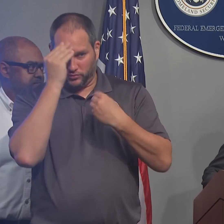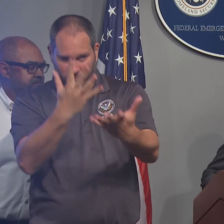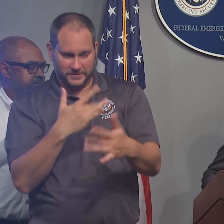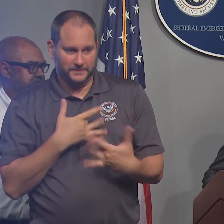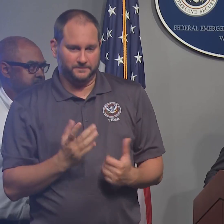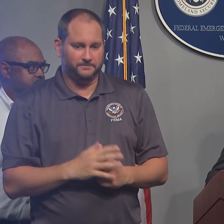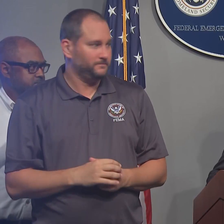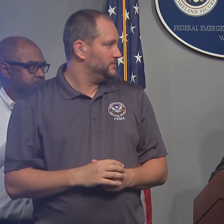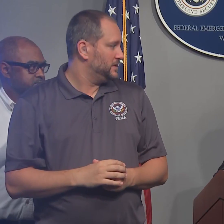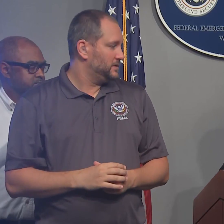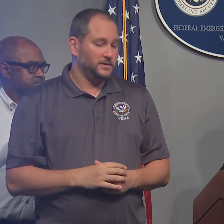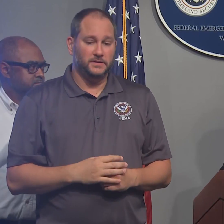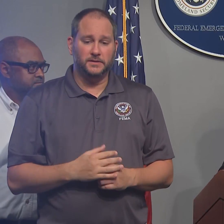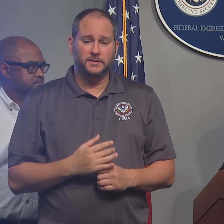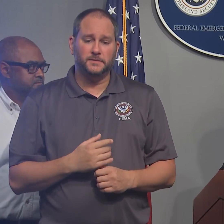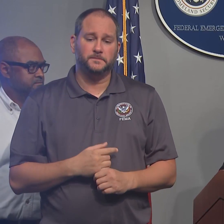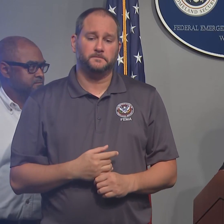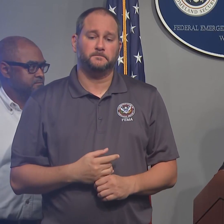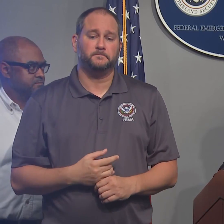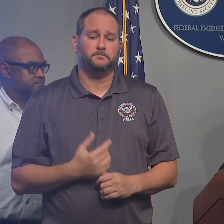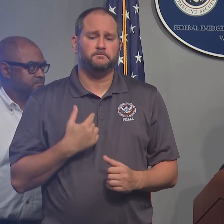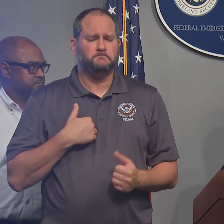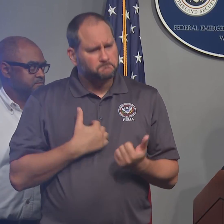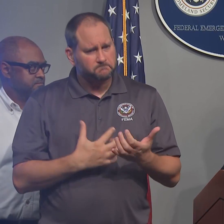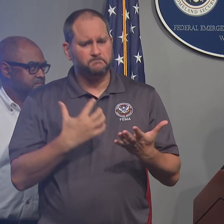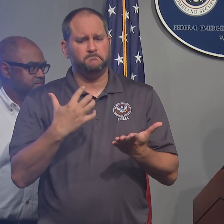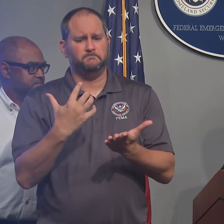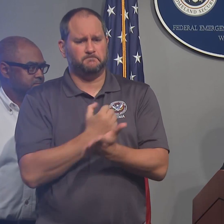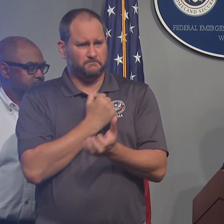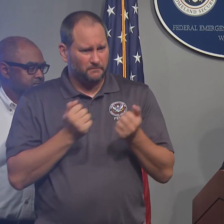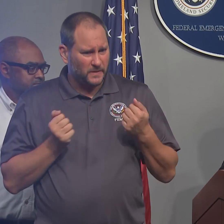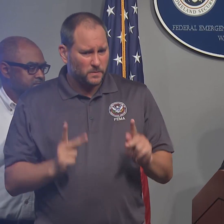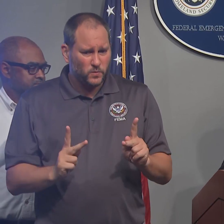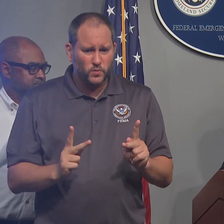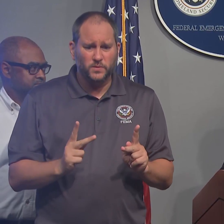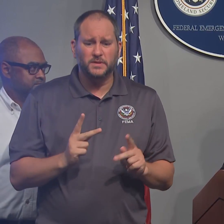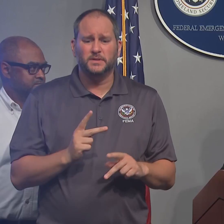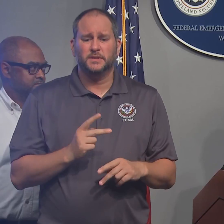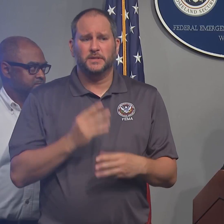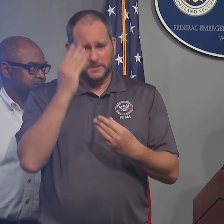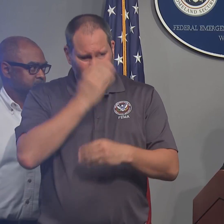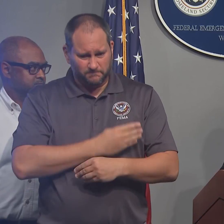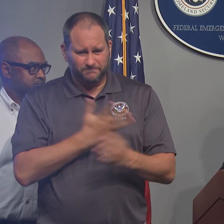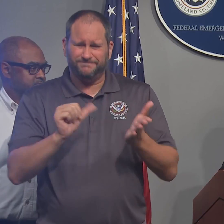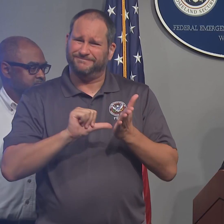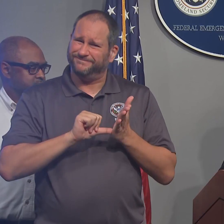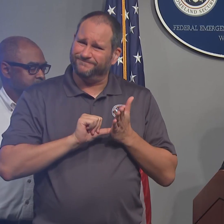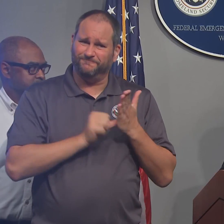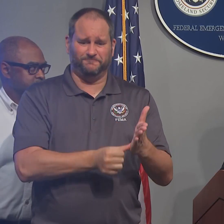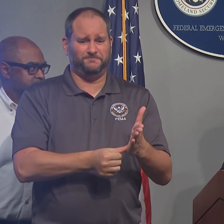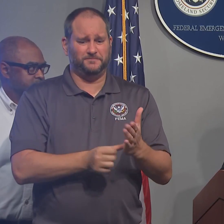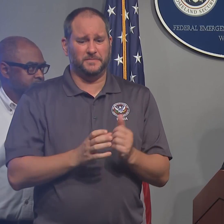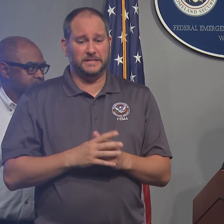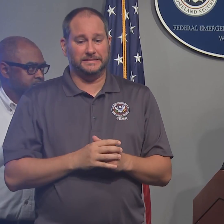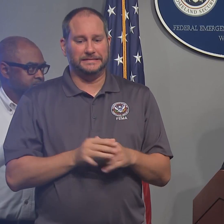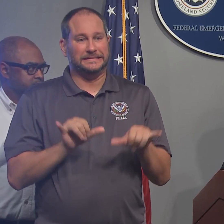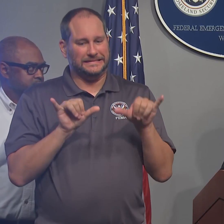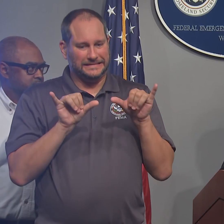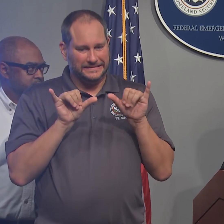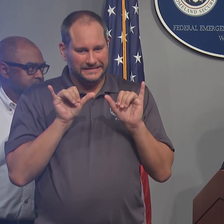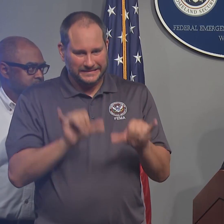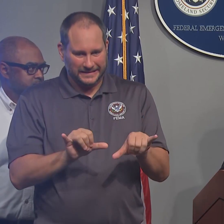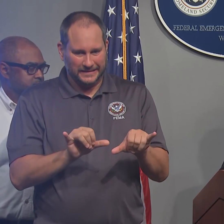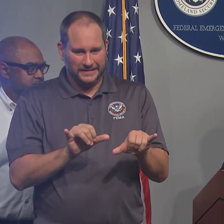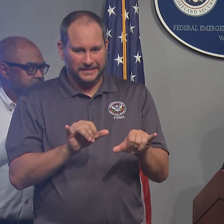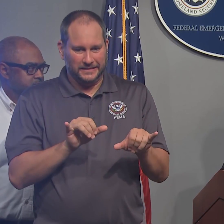I'd just like to take an opportunity to emphasize the expanse of this storm. So the tropical storm force winds extend out 200 miles